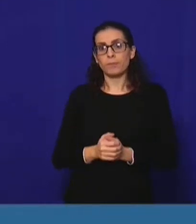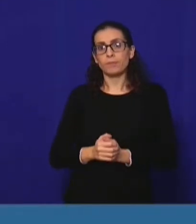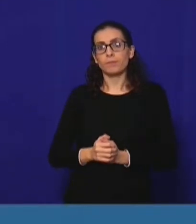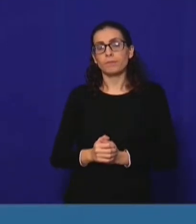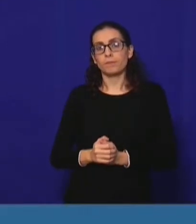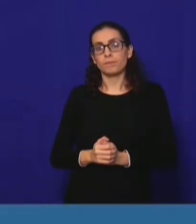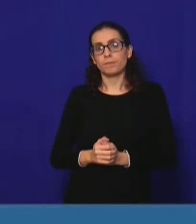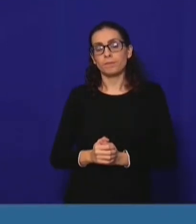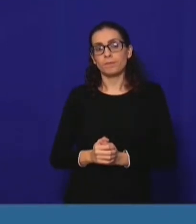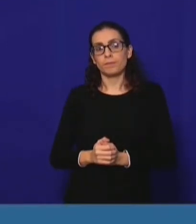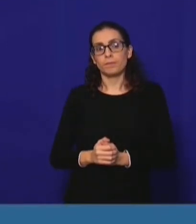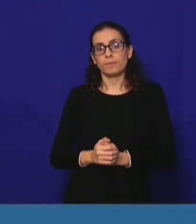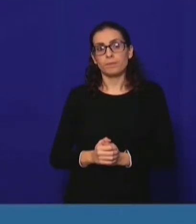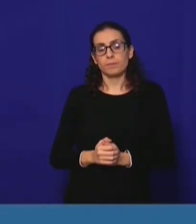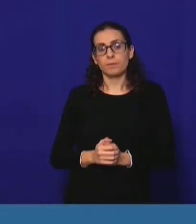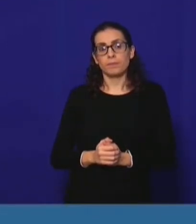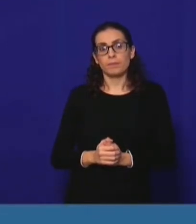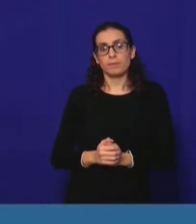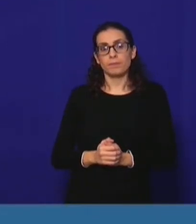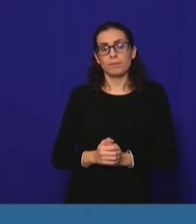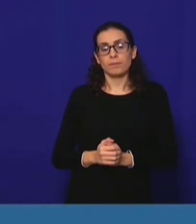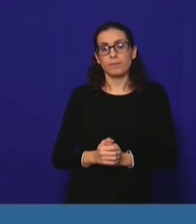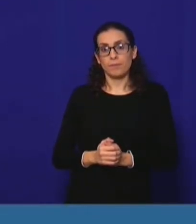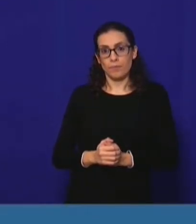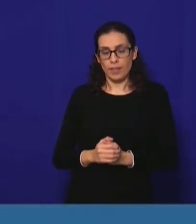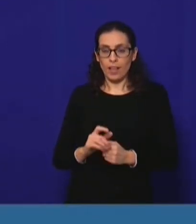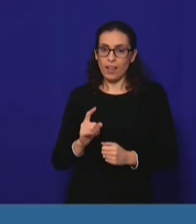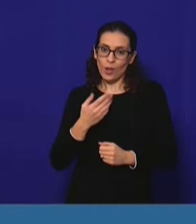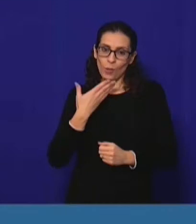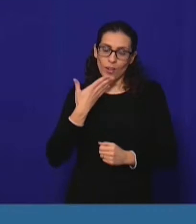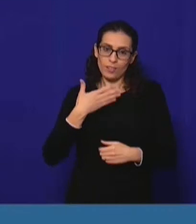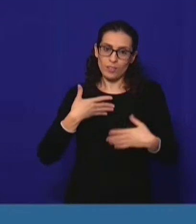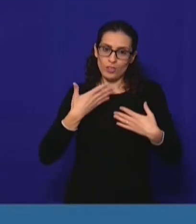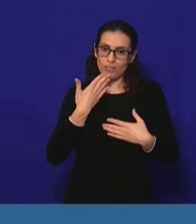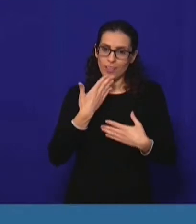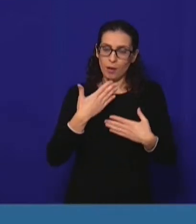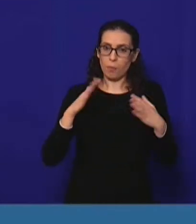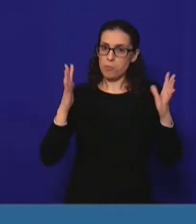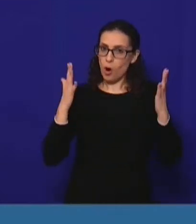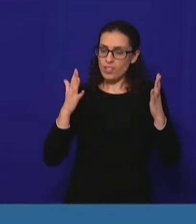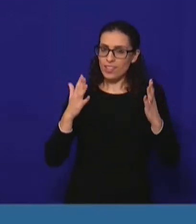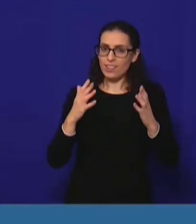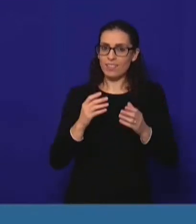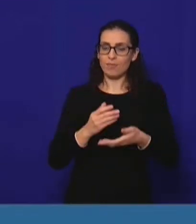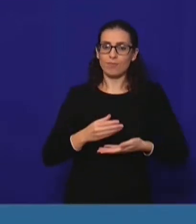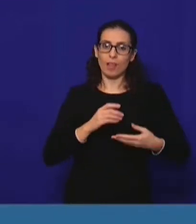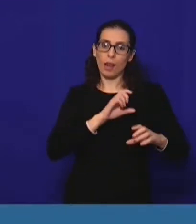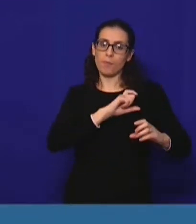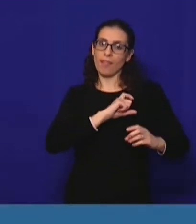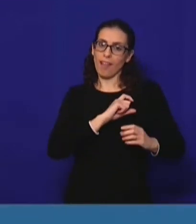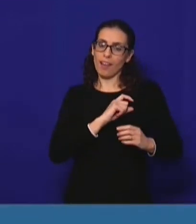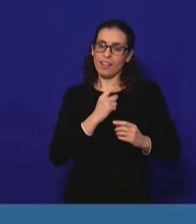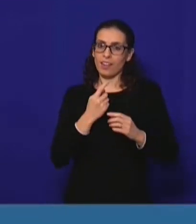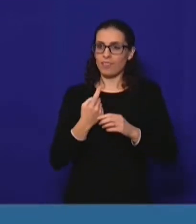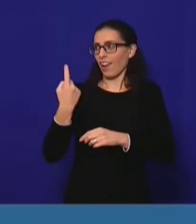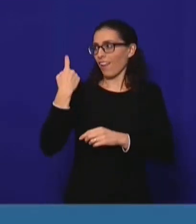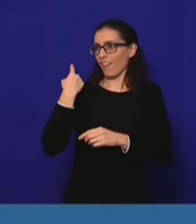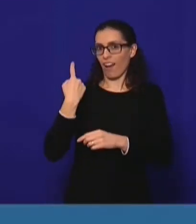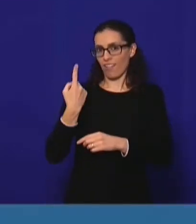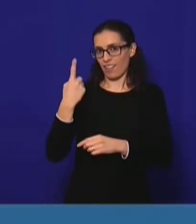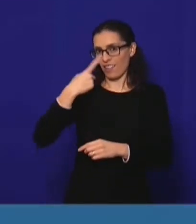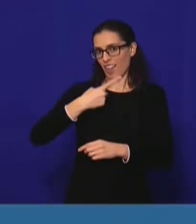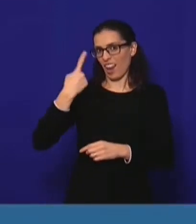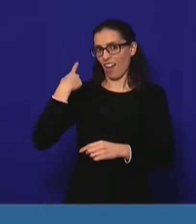Tajjeb, Professor Gawċi, l-għonet nawguralek għall-unur anke li natajt narħat li għadda, mis-sosit tiegħi jitrattaw l-għonet